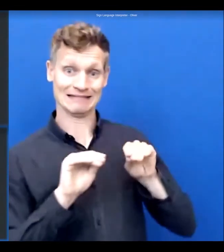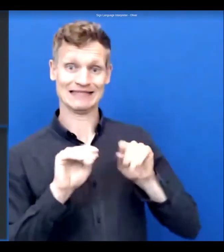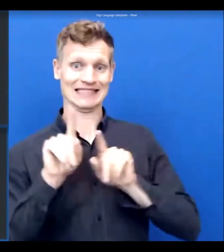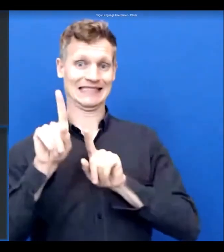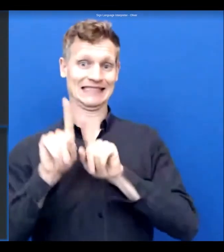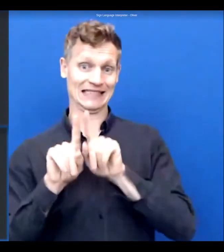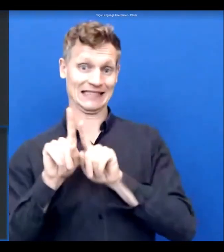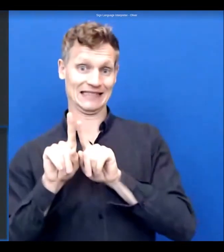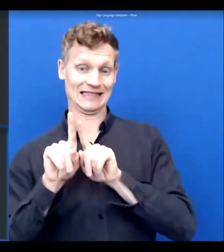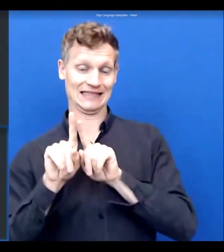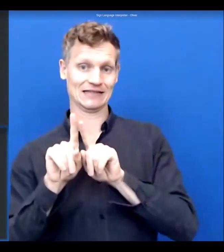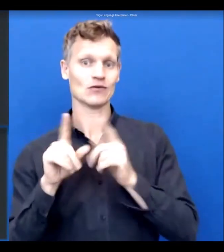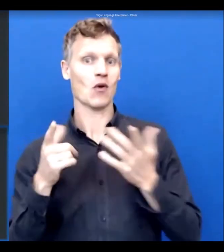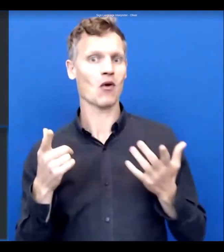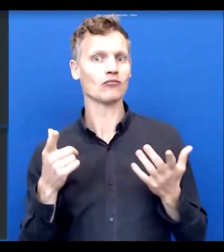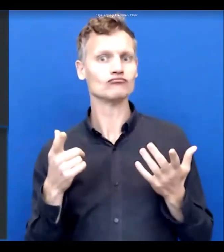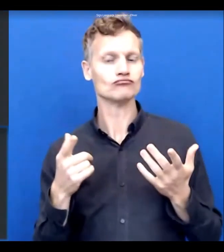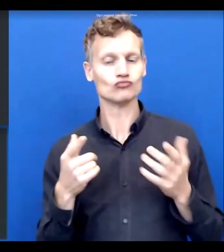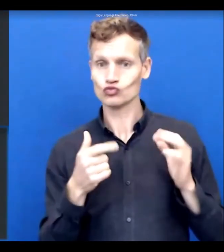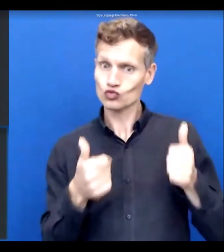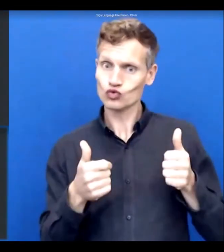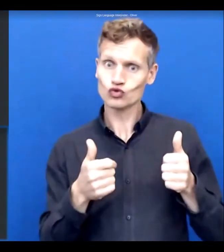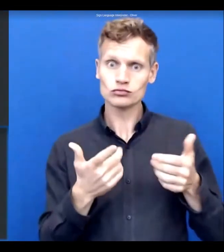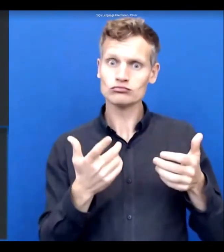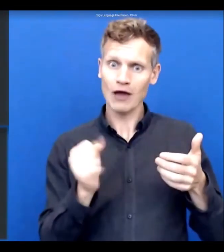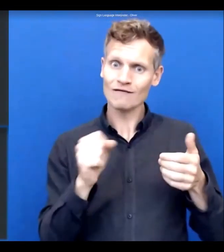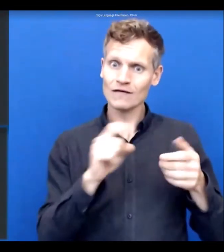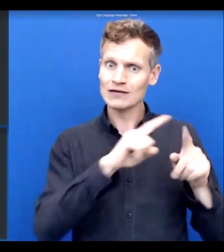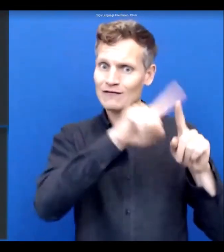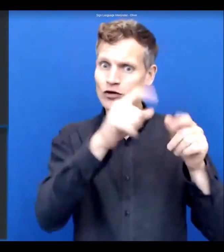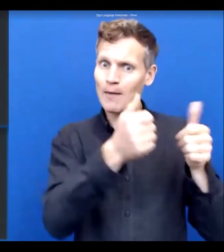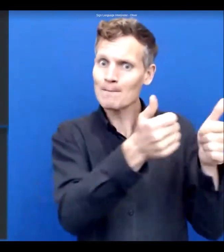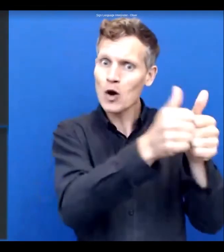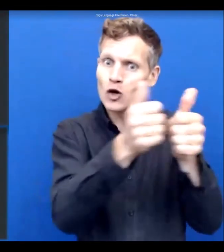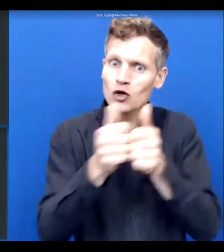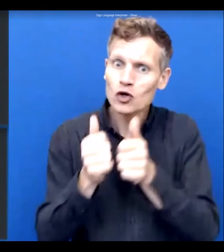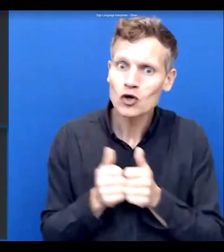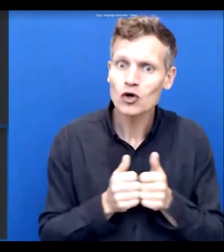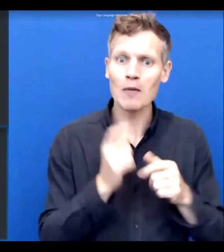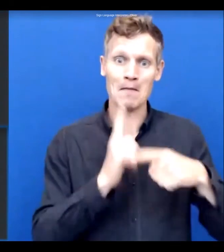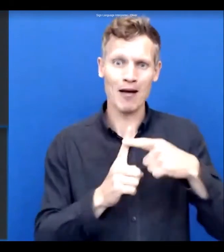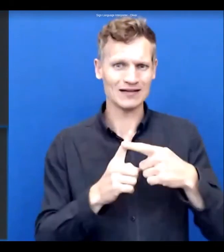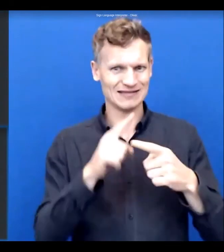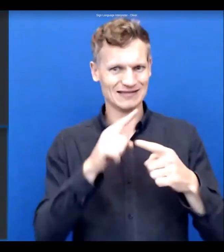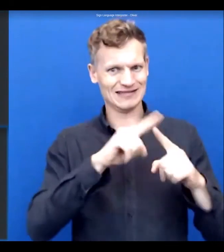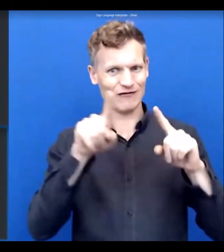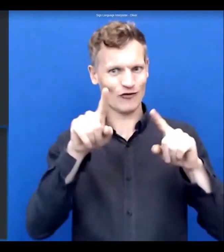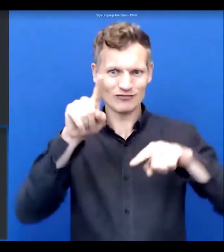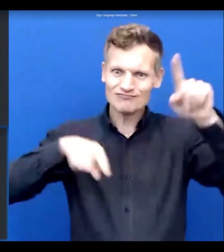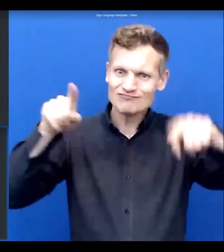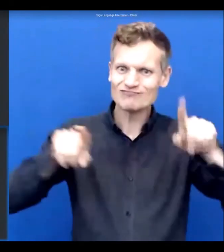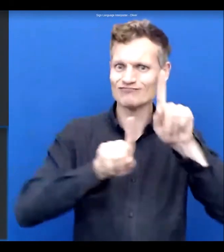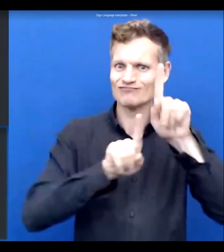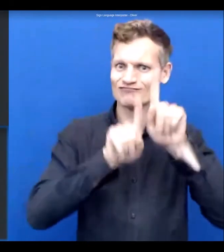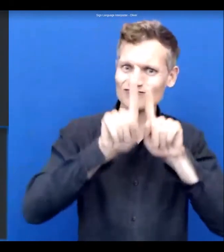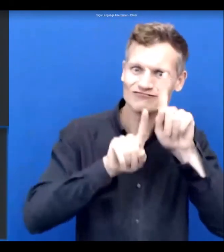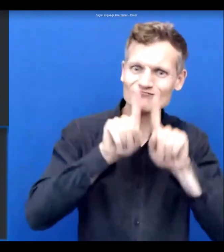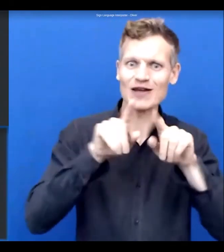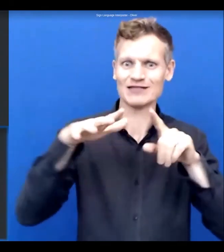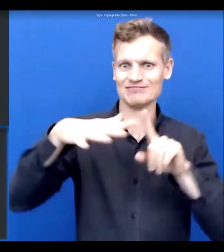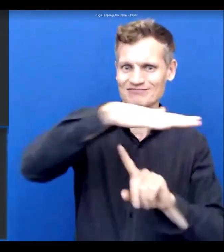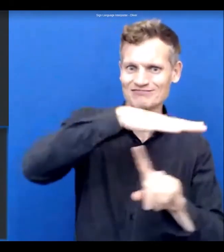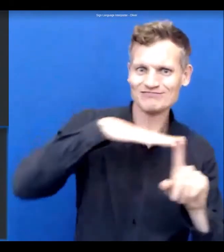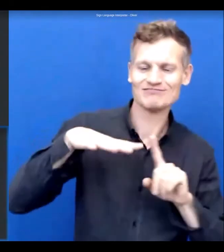multiplicity of partners, but also a wide multiplicity of urban environments, cultural heritage,